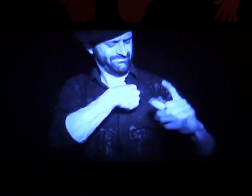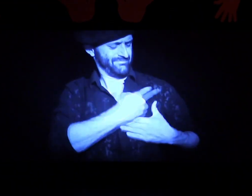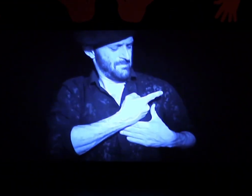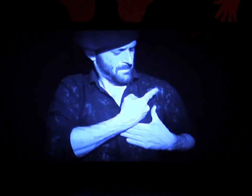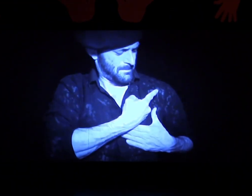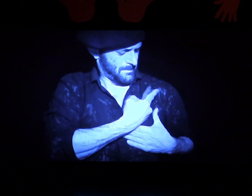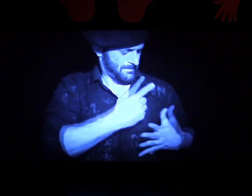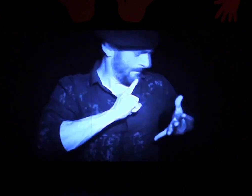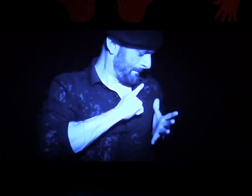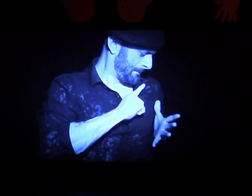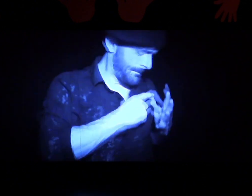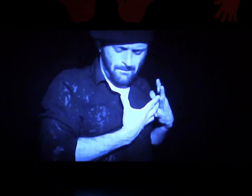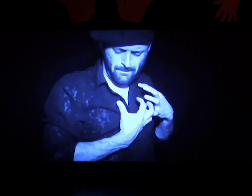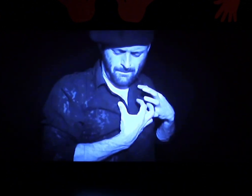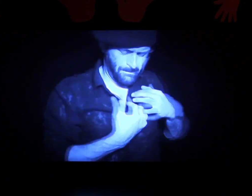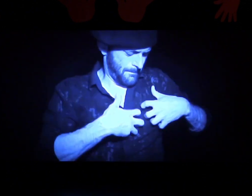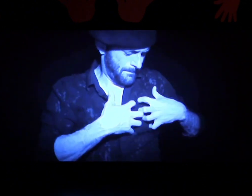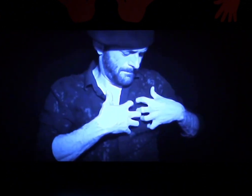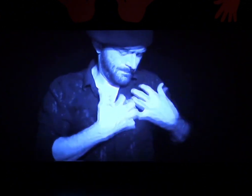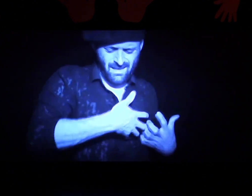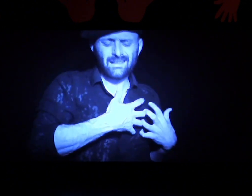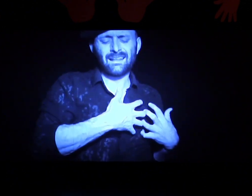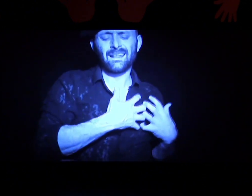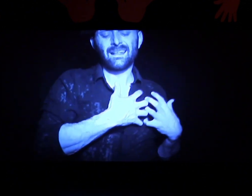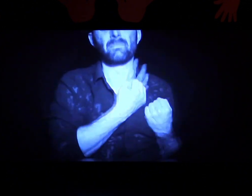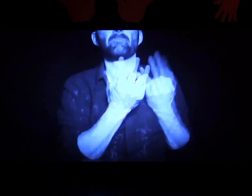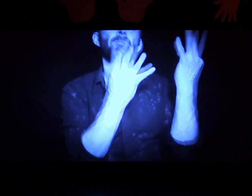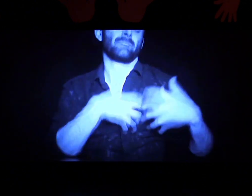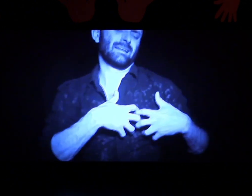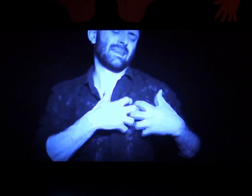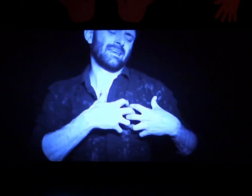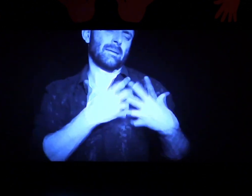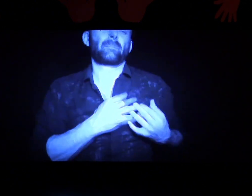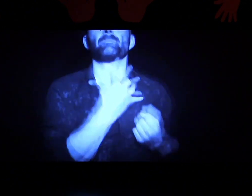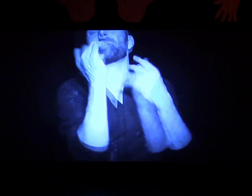New heart, new time, new clock. Tick tock, new time, new art.